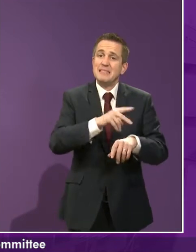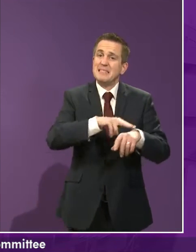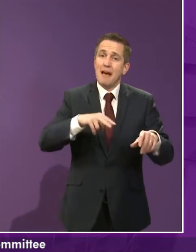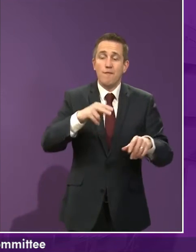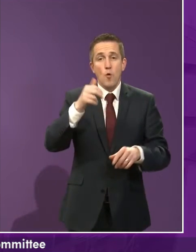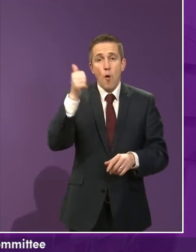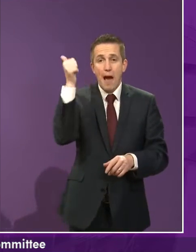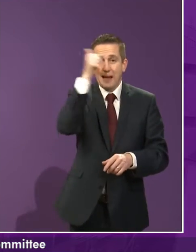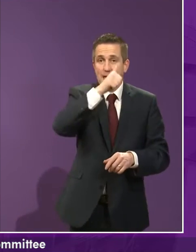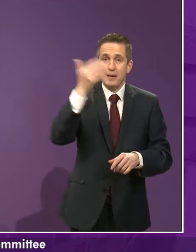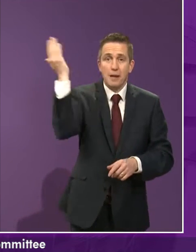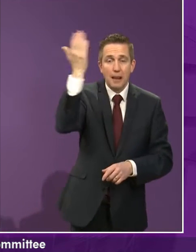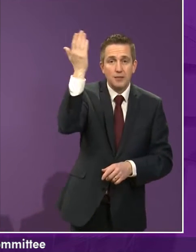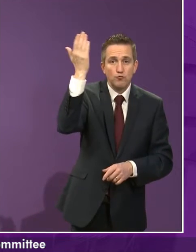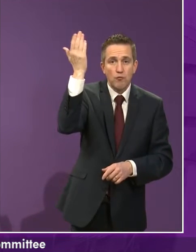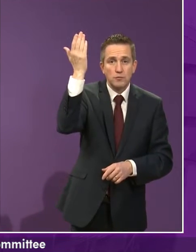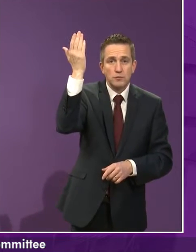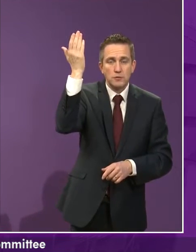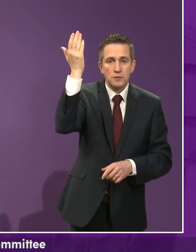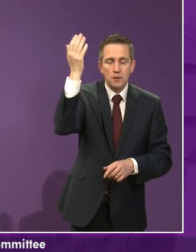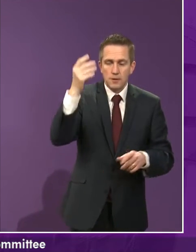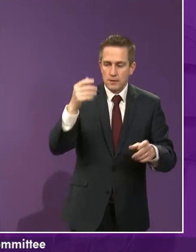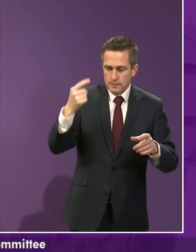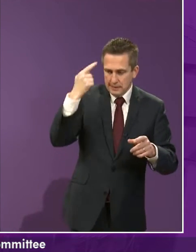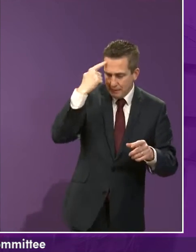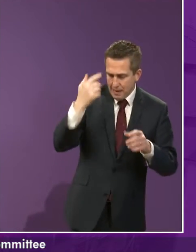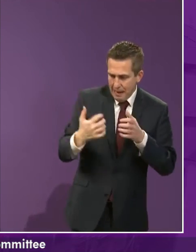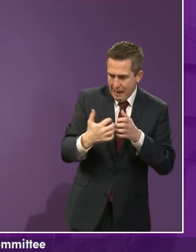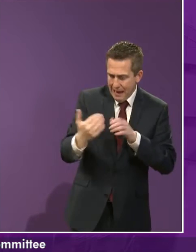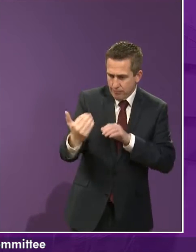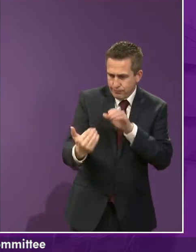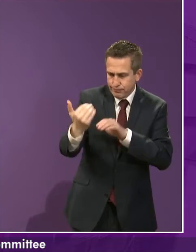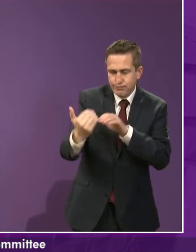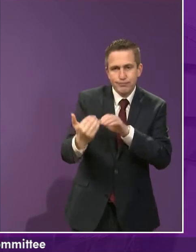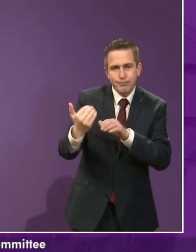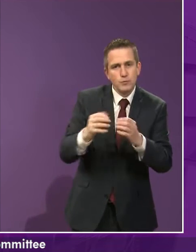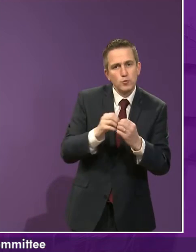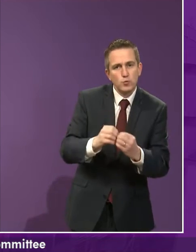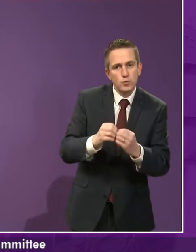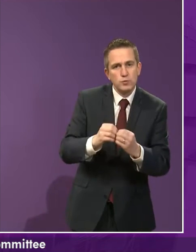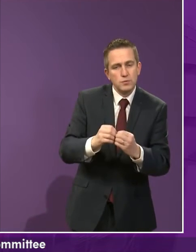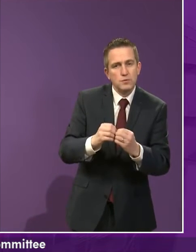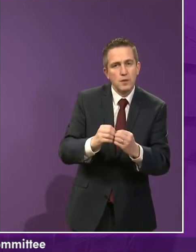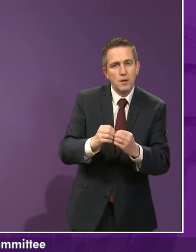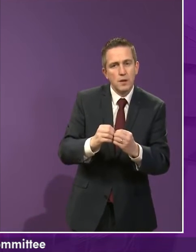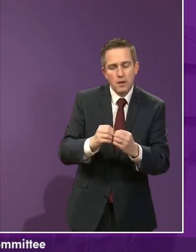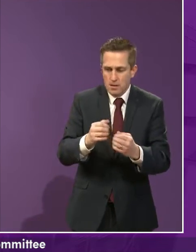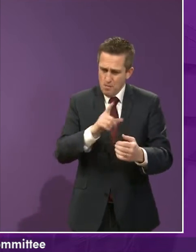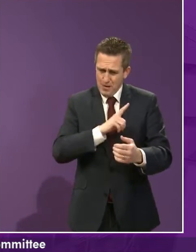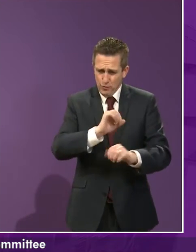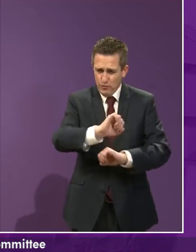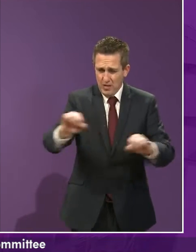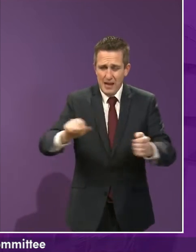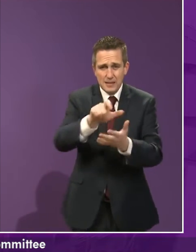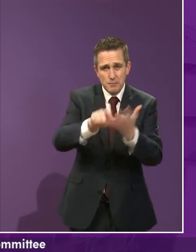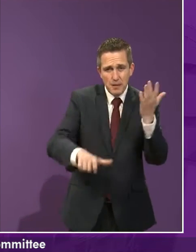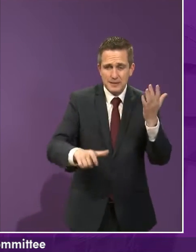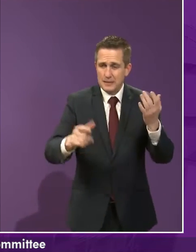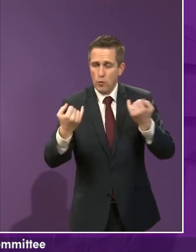not often seen as easy to support some of these students because of the nature of their conditions.